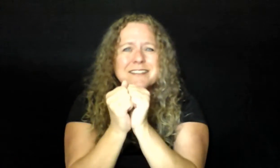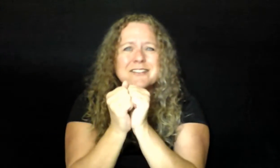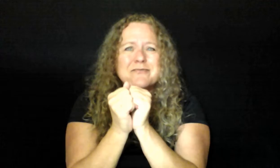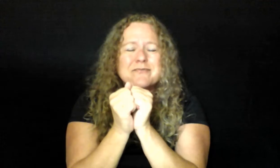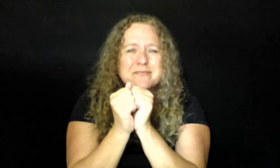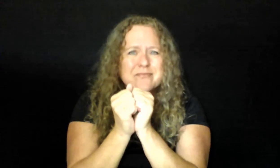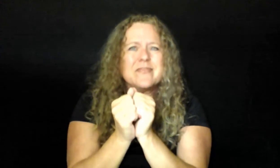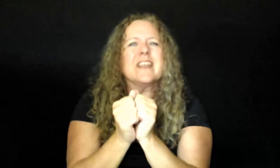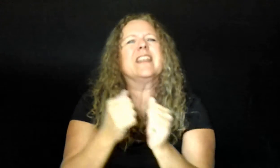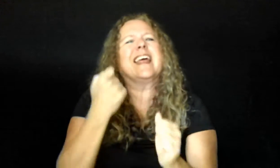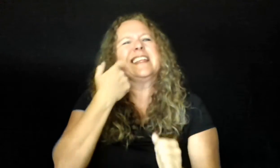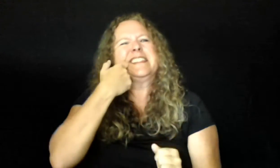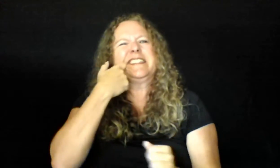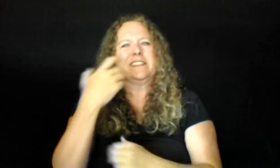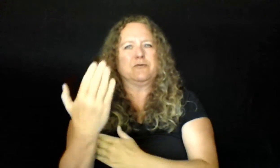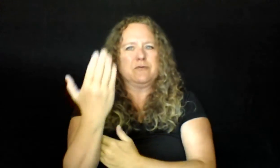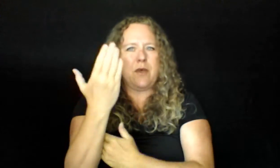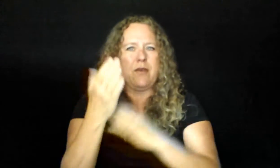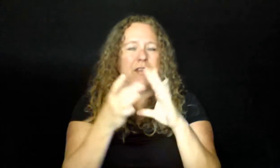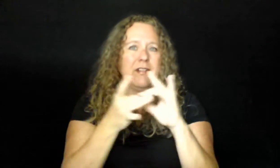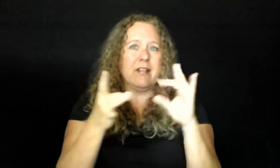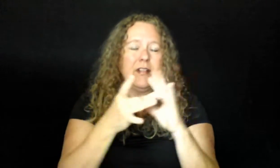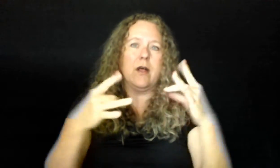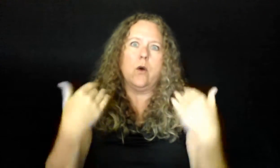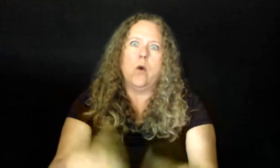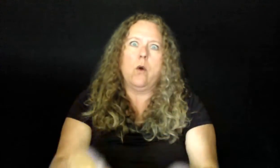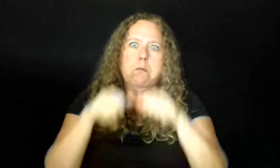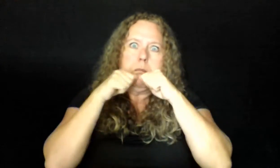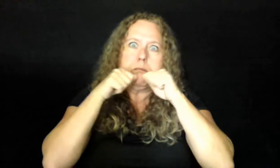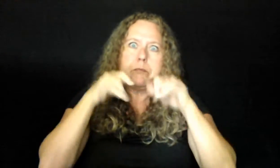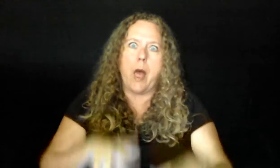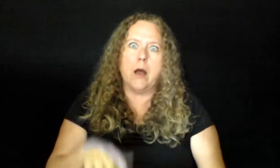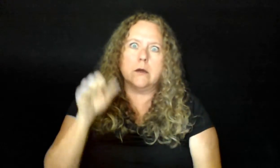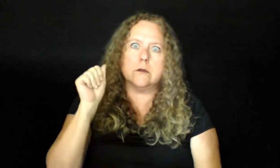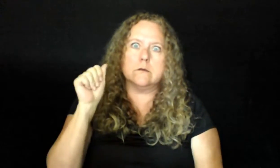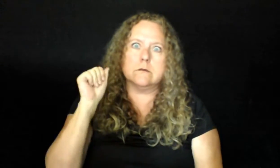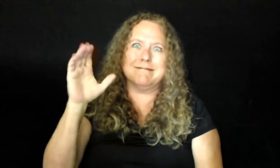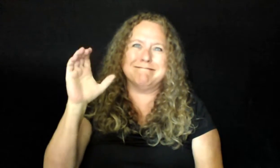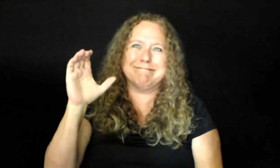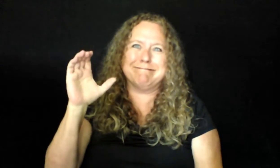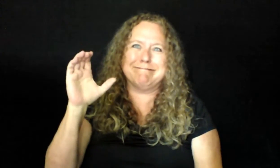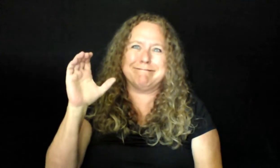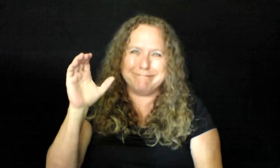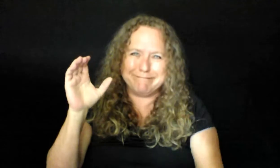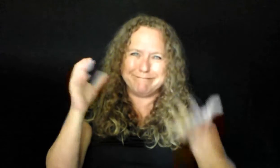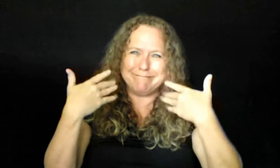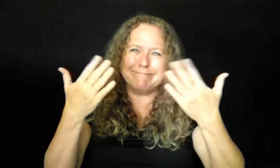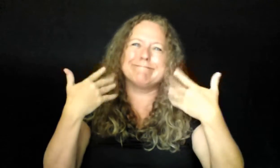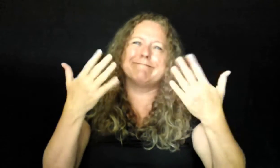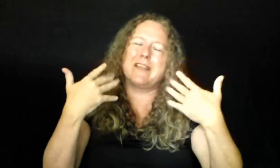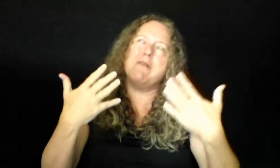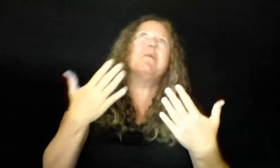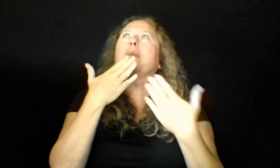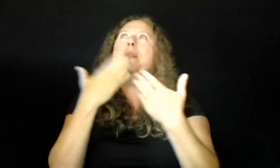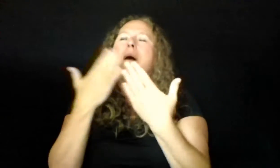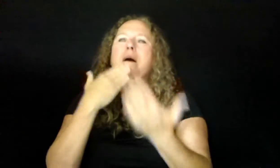As he said this morning, it's such a blessing to have air conditioning. And I'm very, very grateful for that on mornings like